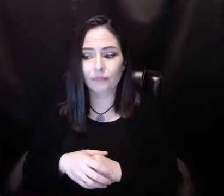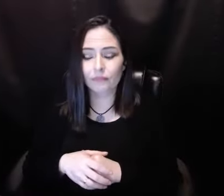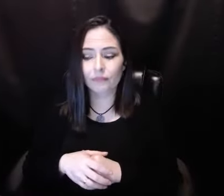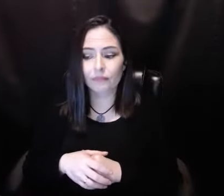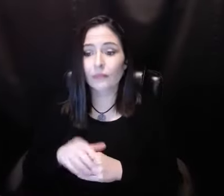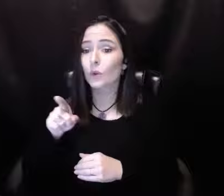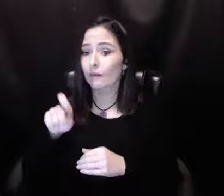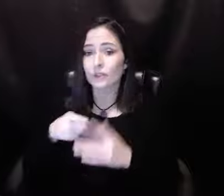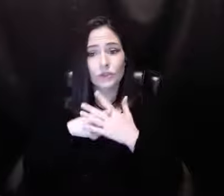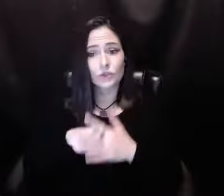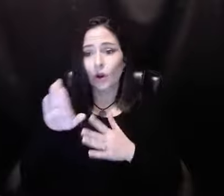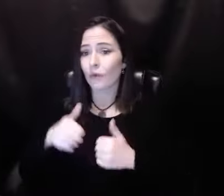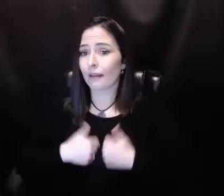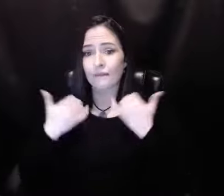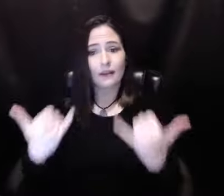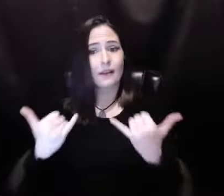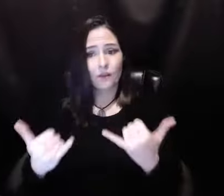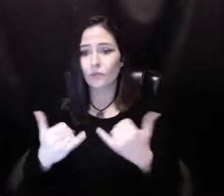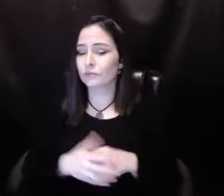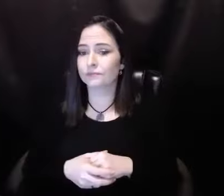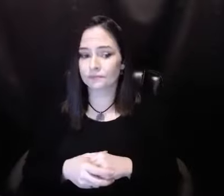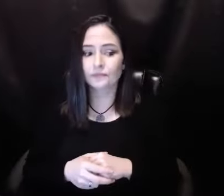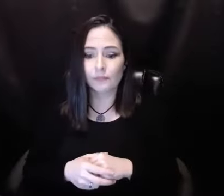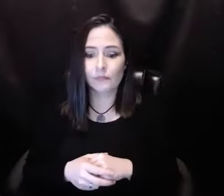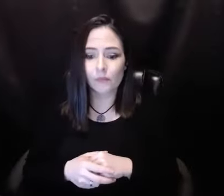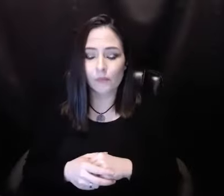get, and you are going to start living.